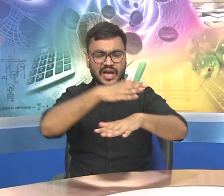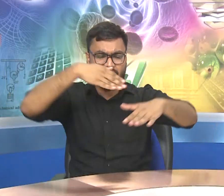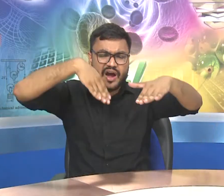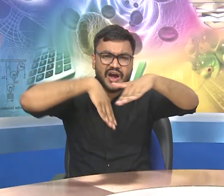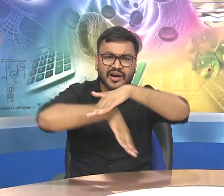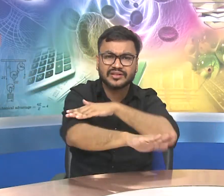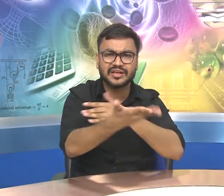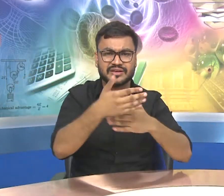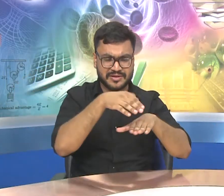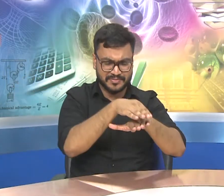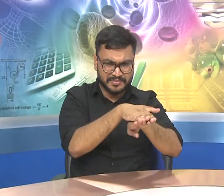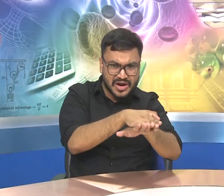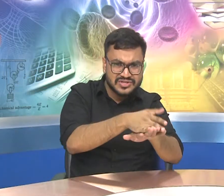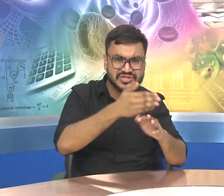before that